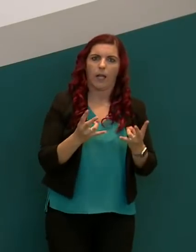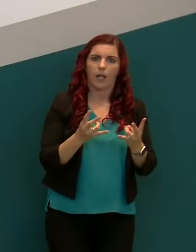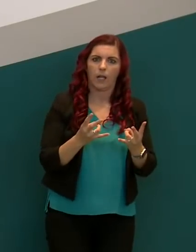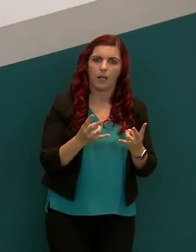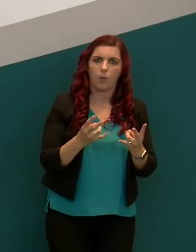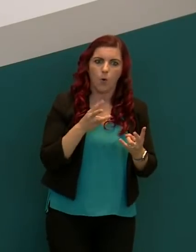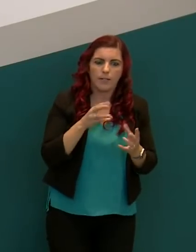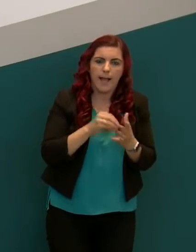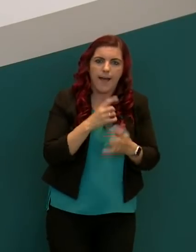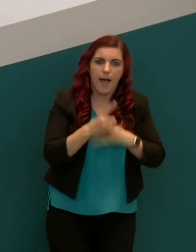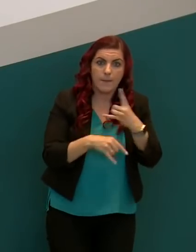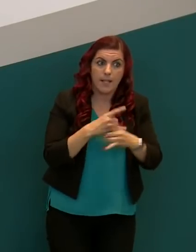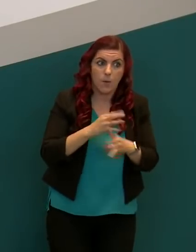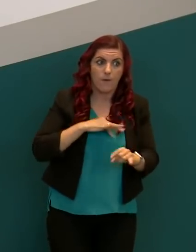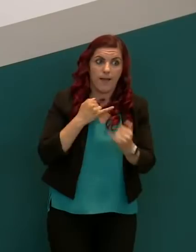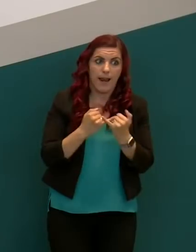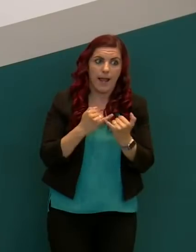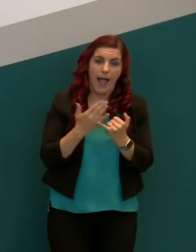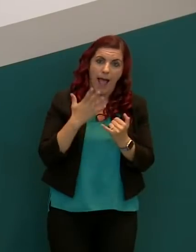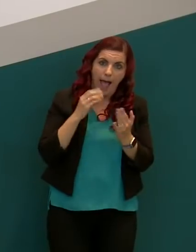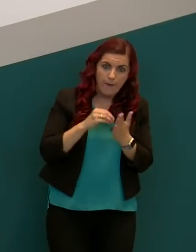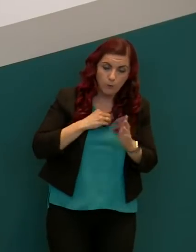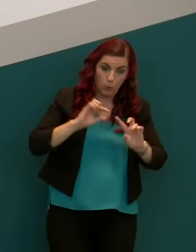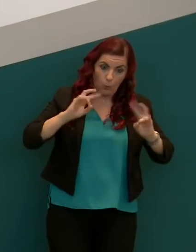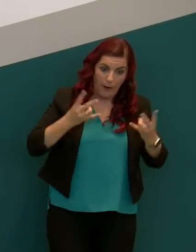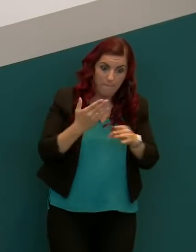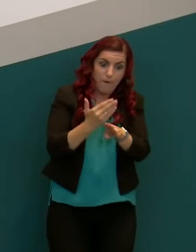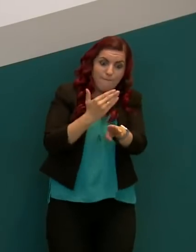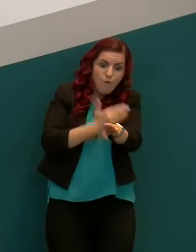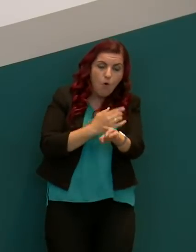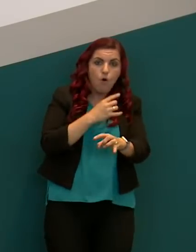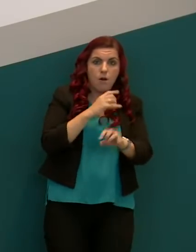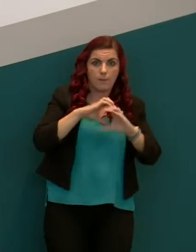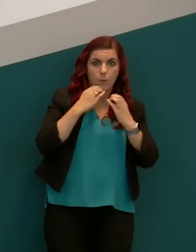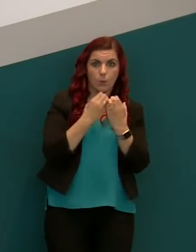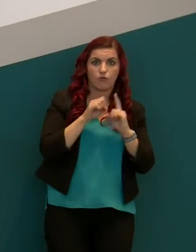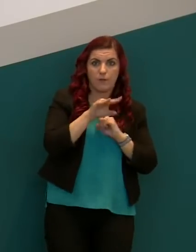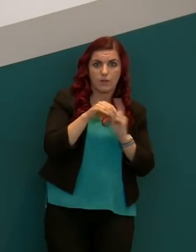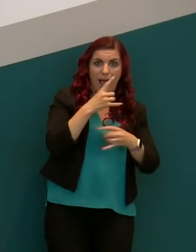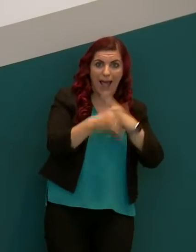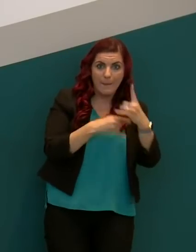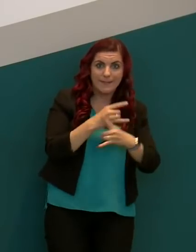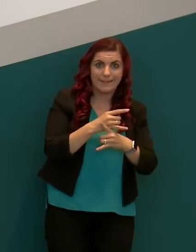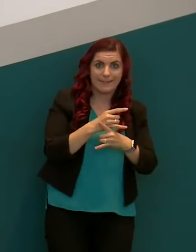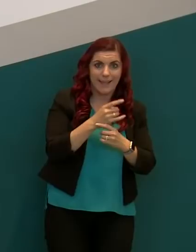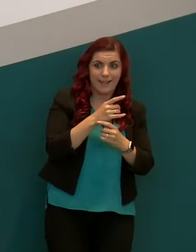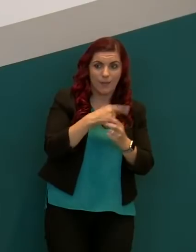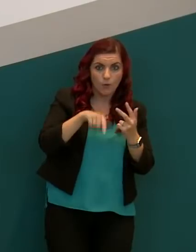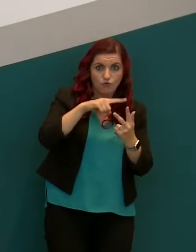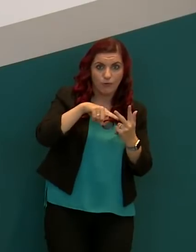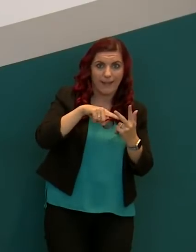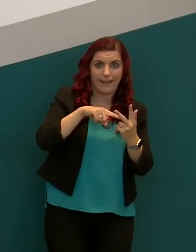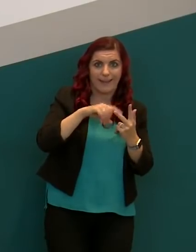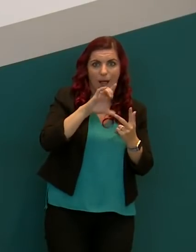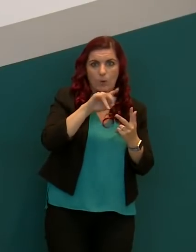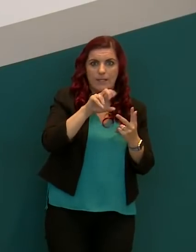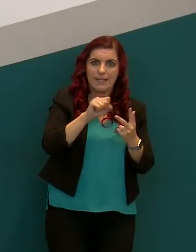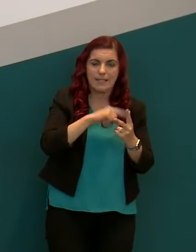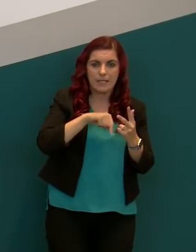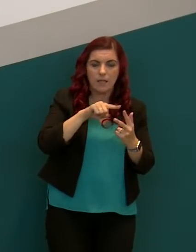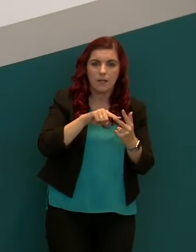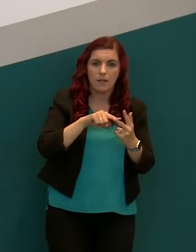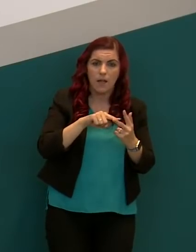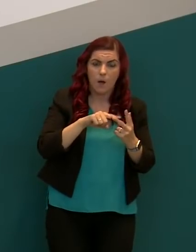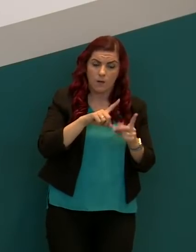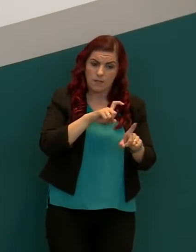inevitable. And so we felt we had to move in advance of that. Now, we're just to be clear, we're still not